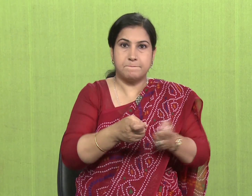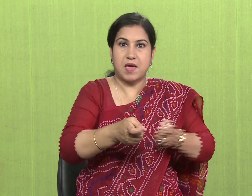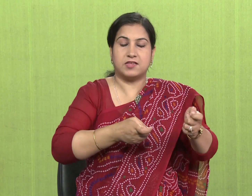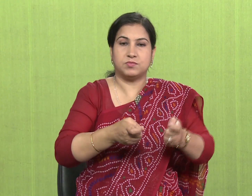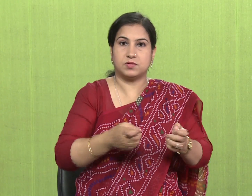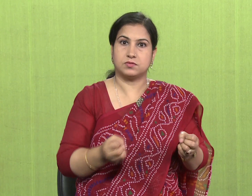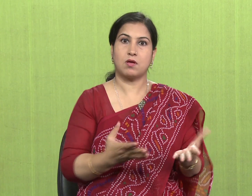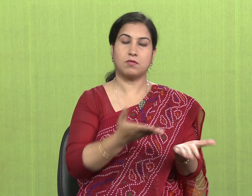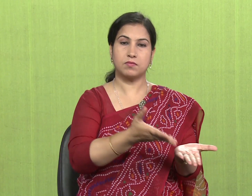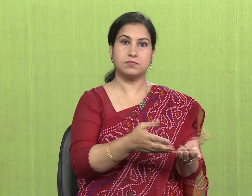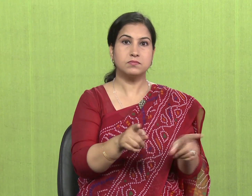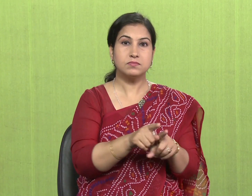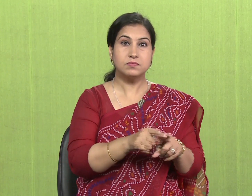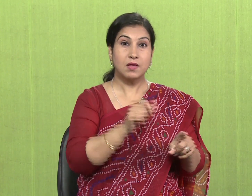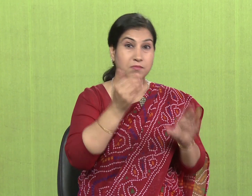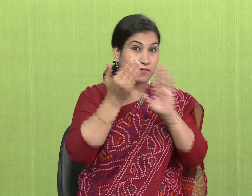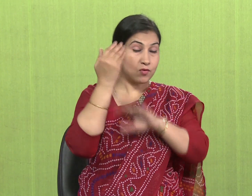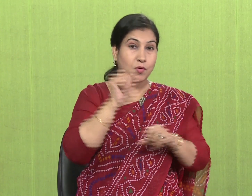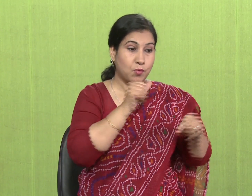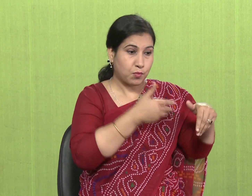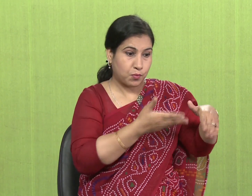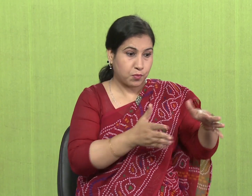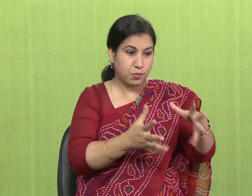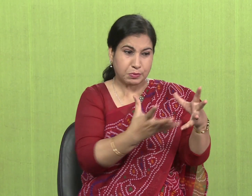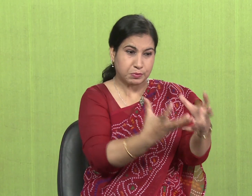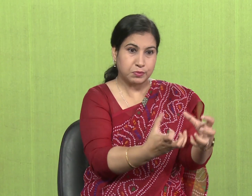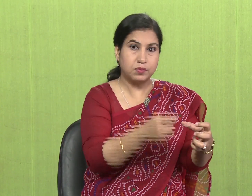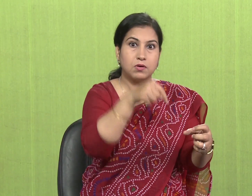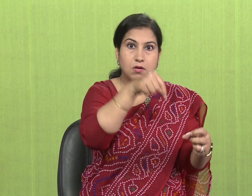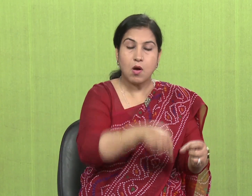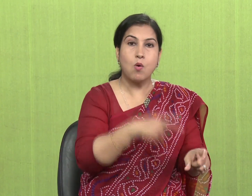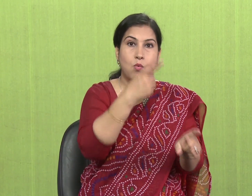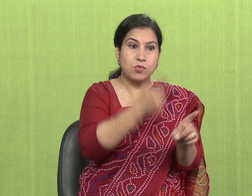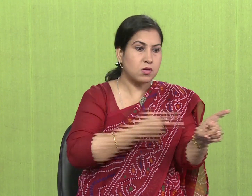made the dry rivers flow throughout the year.